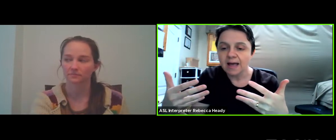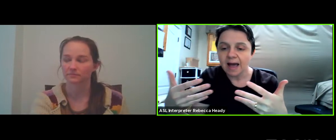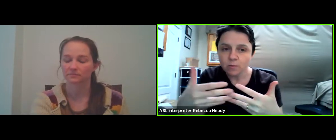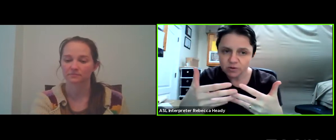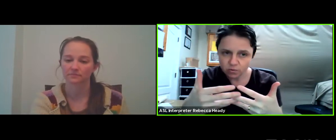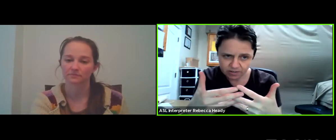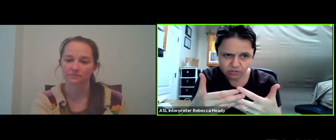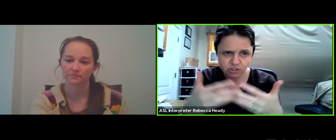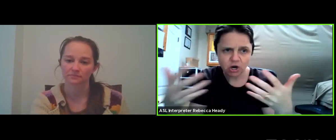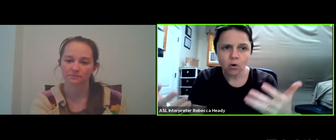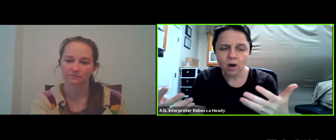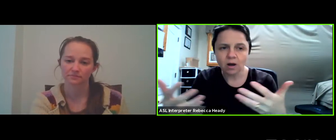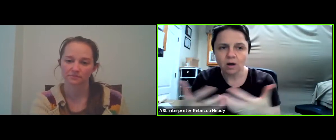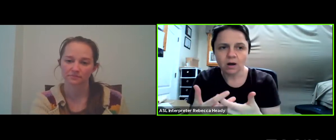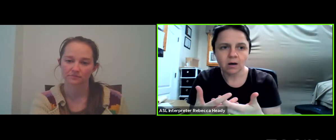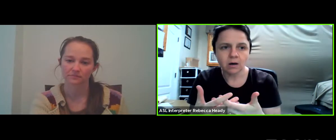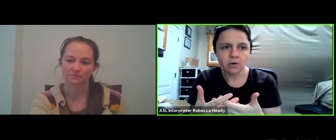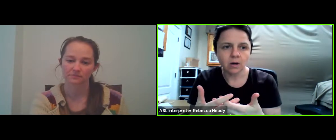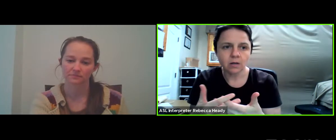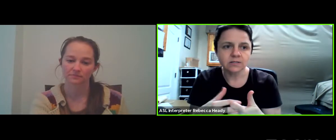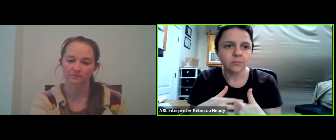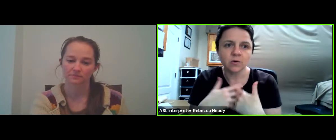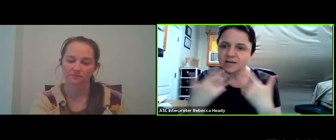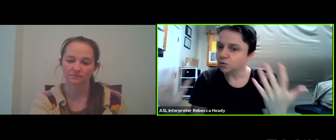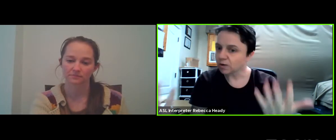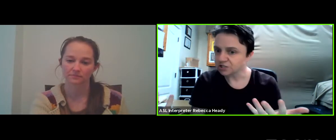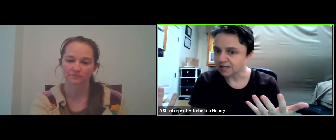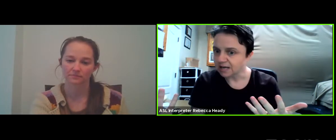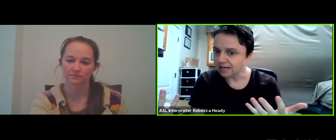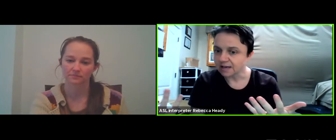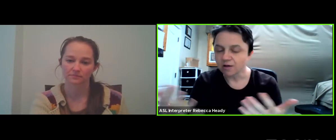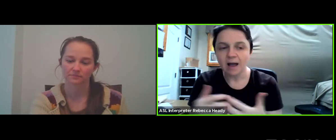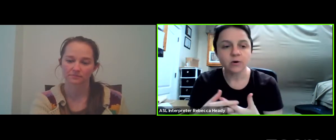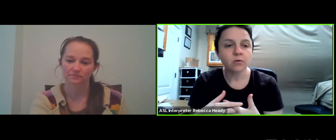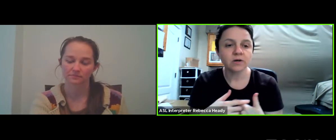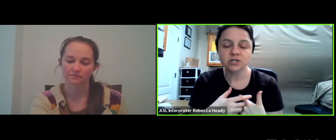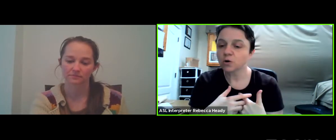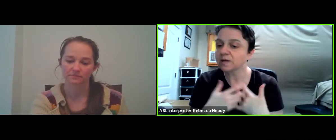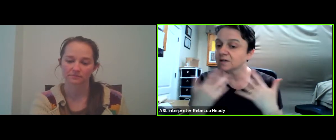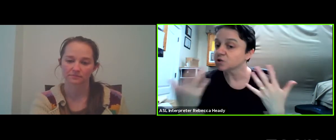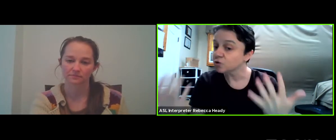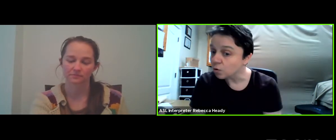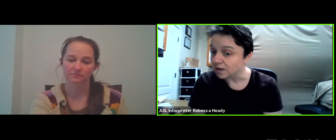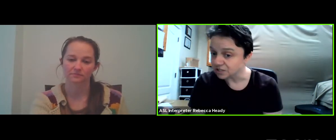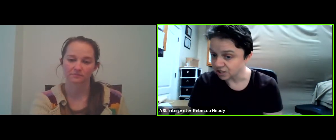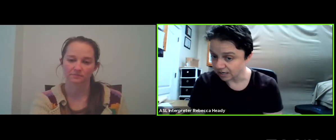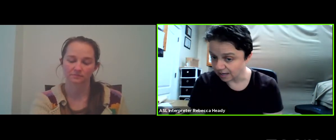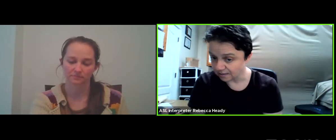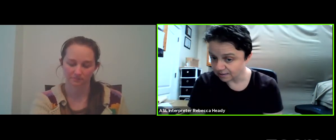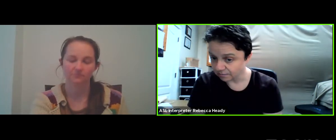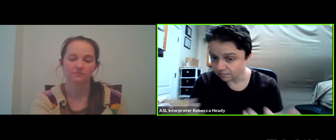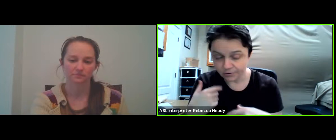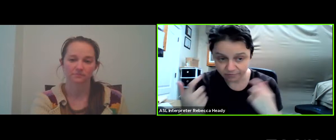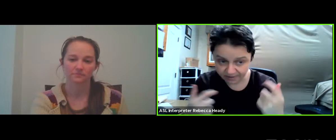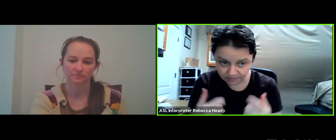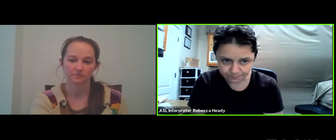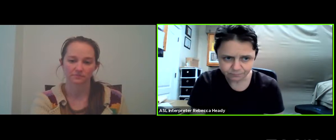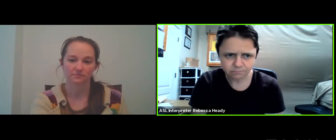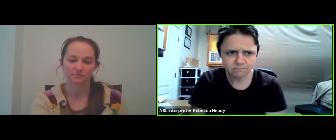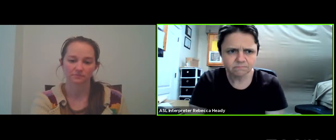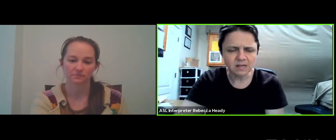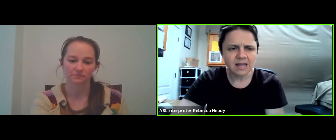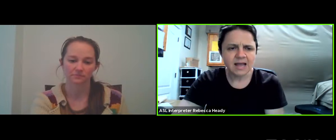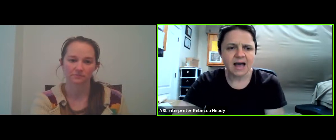So how are you going to show a WH question in ASL? How are you going to show a yes or no question in ASL on your